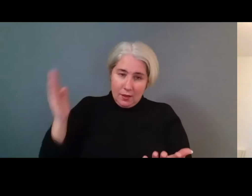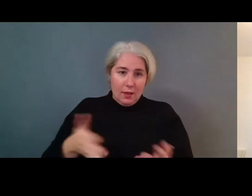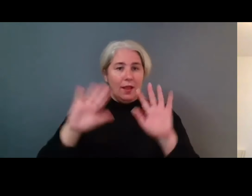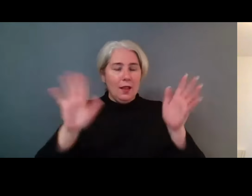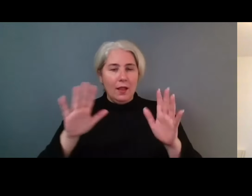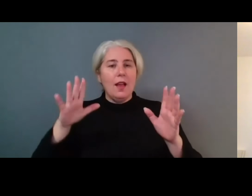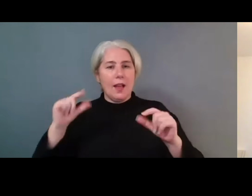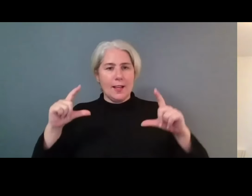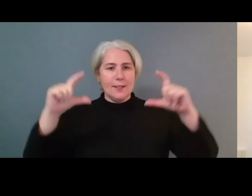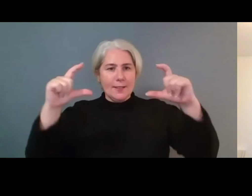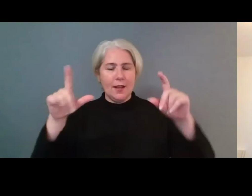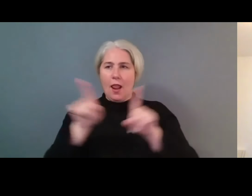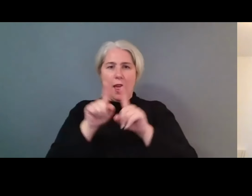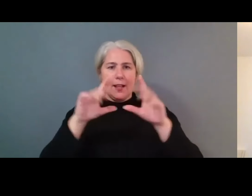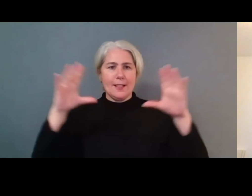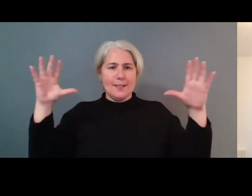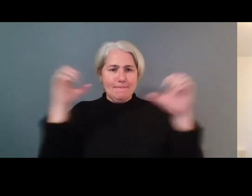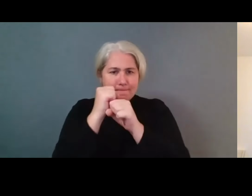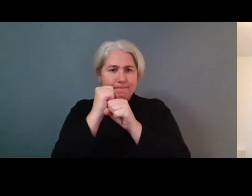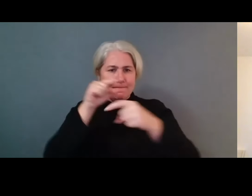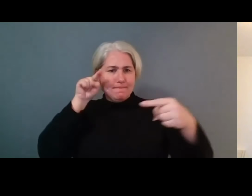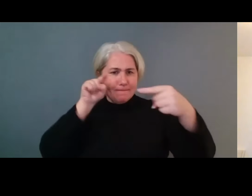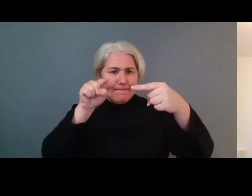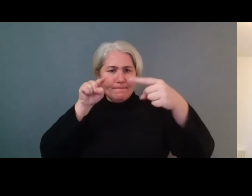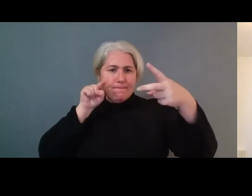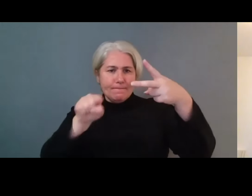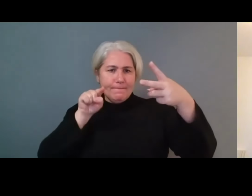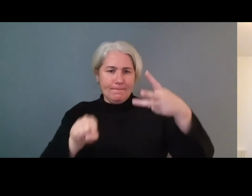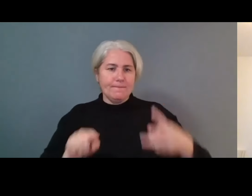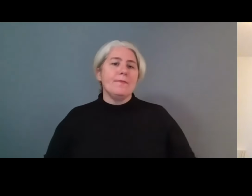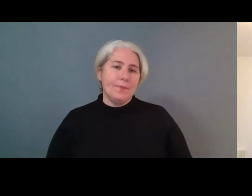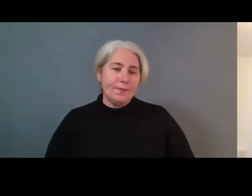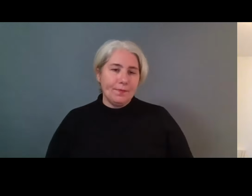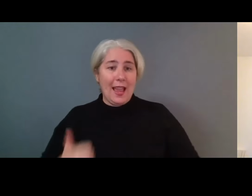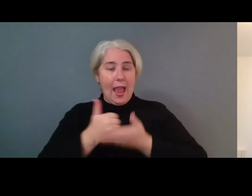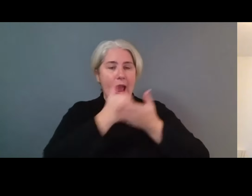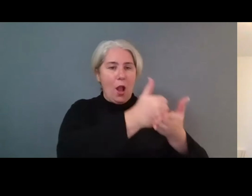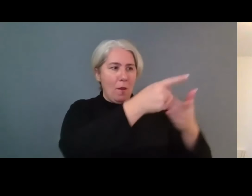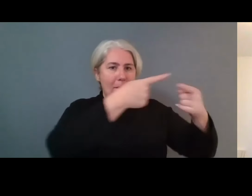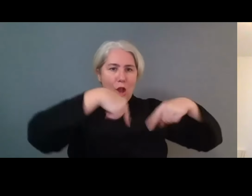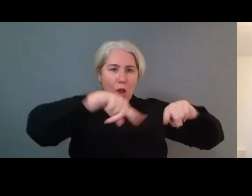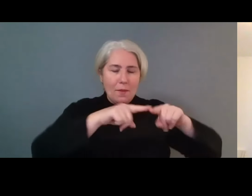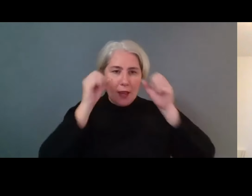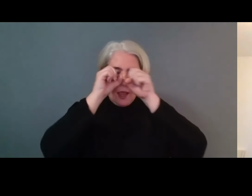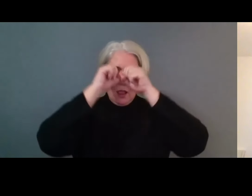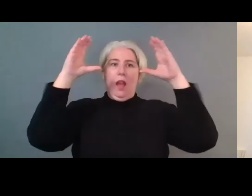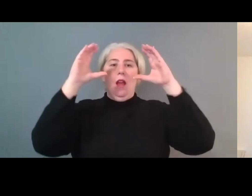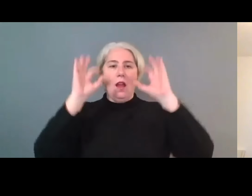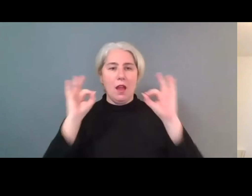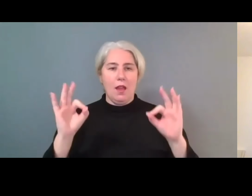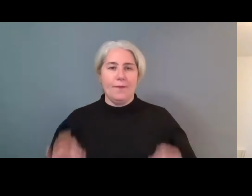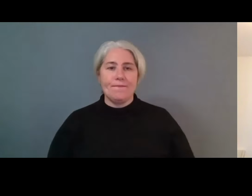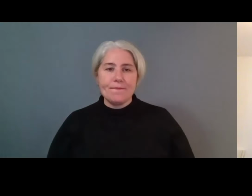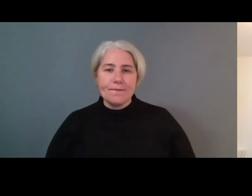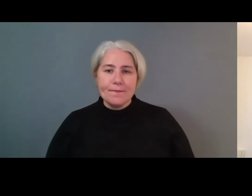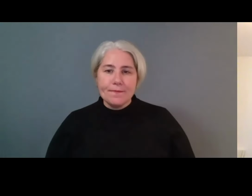the committee. Of course, what's really important before you even get involved in preparing